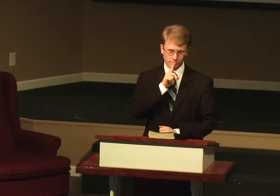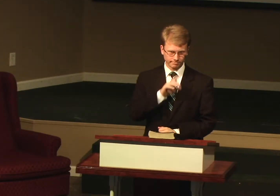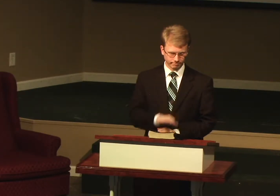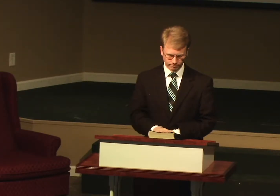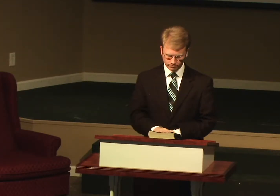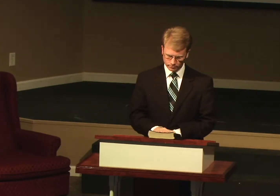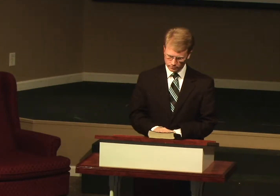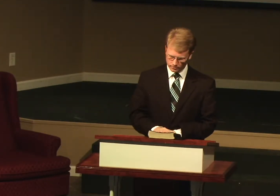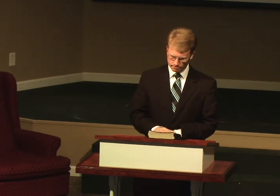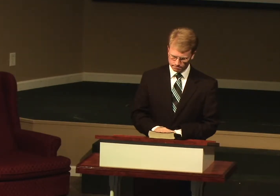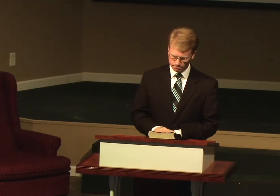Amen. True story.